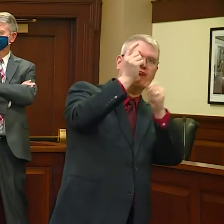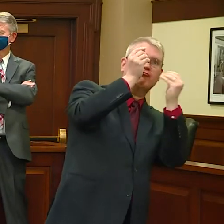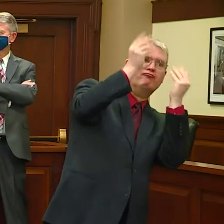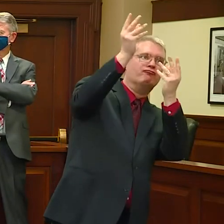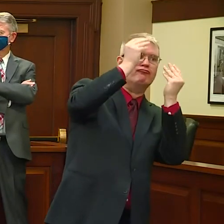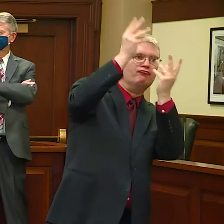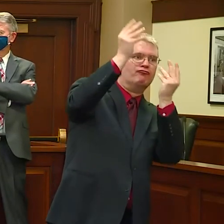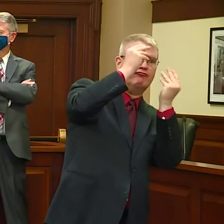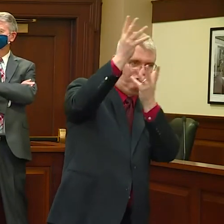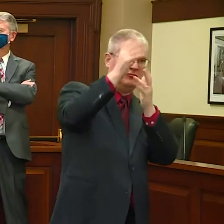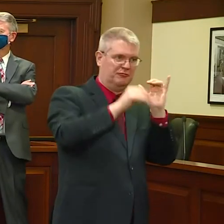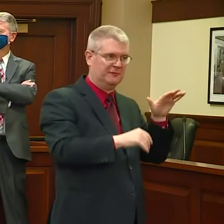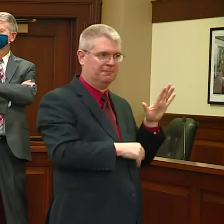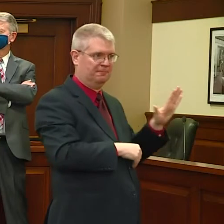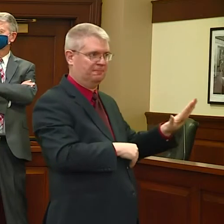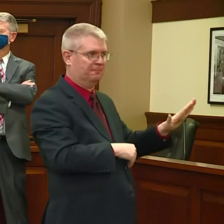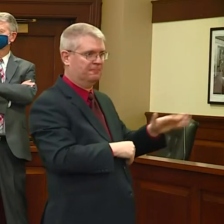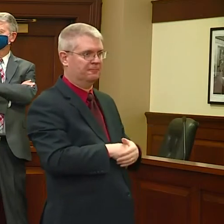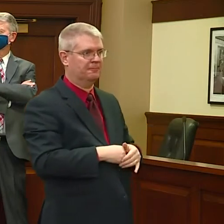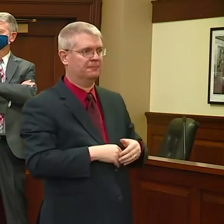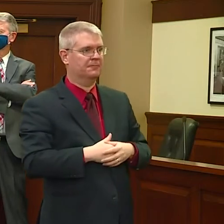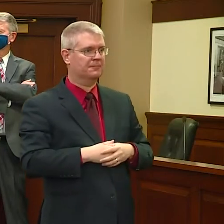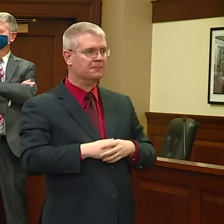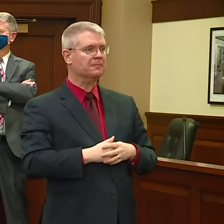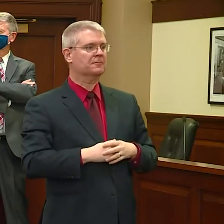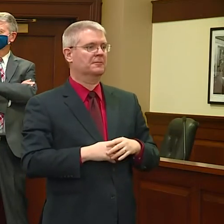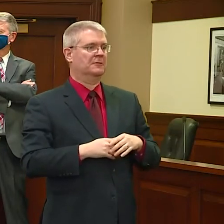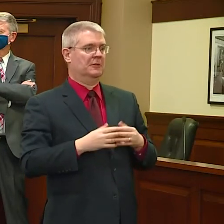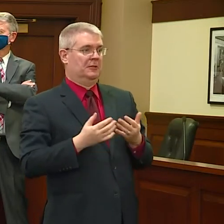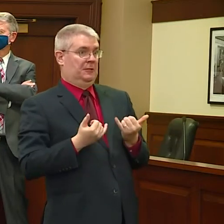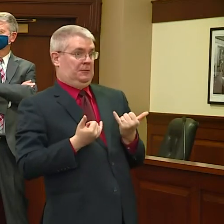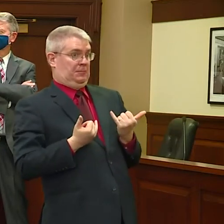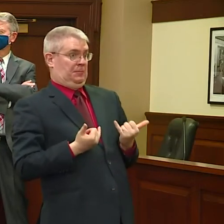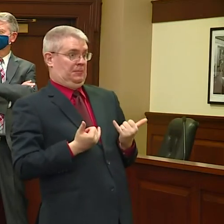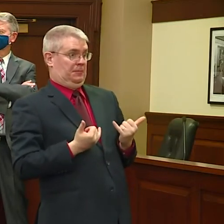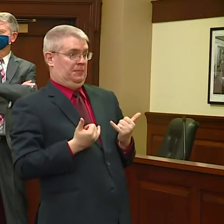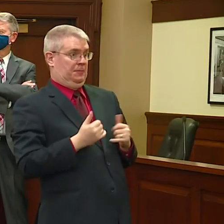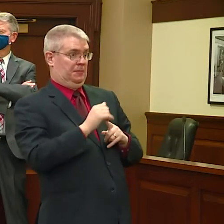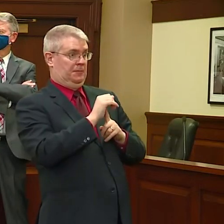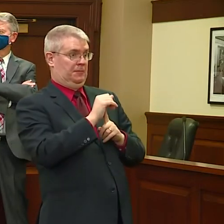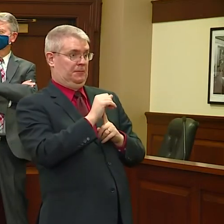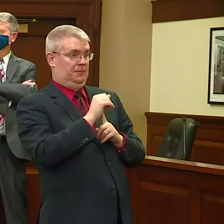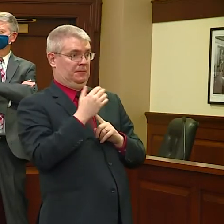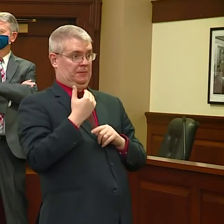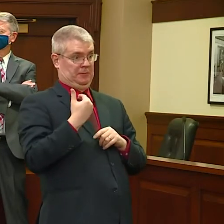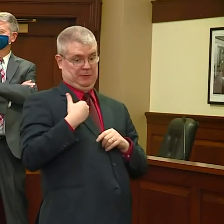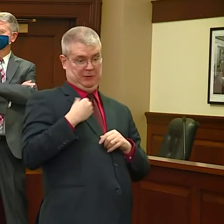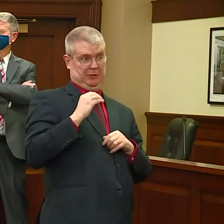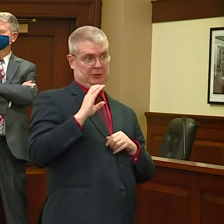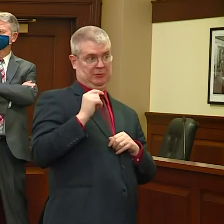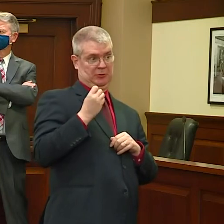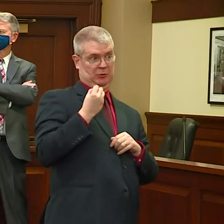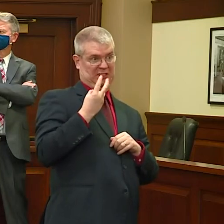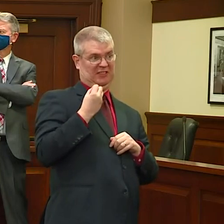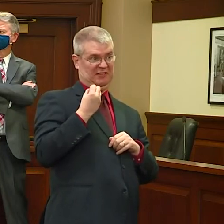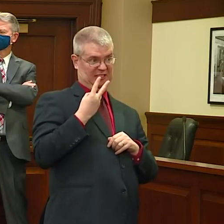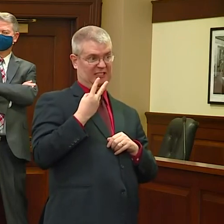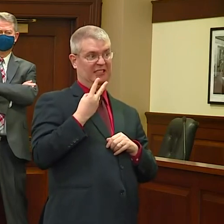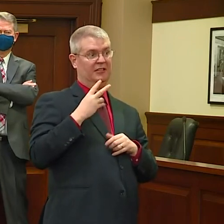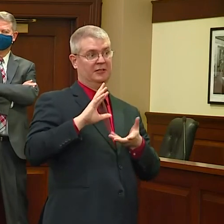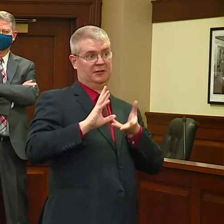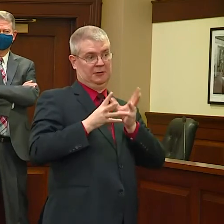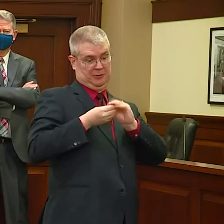October 12th, and you can see 219 Idahoans currently in the hospital. And we have 56 Idahoans currently